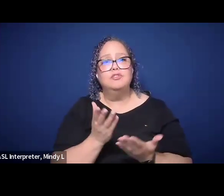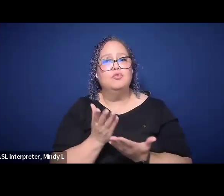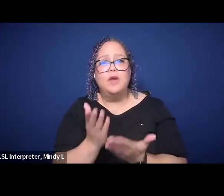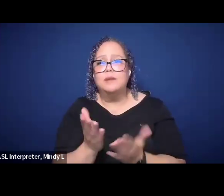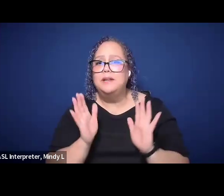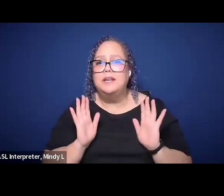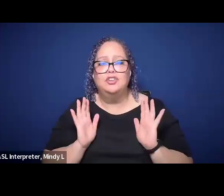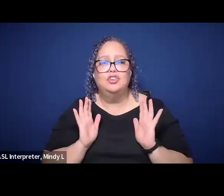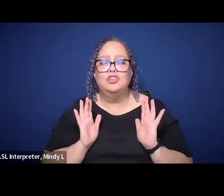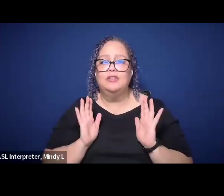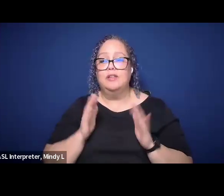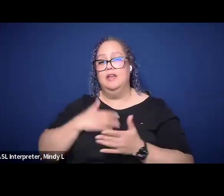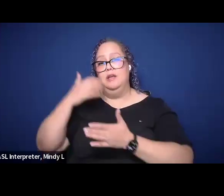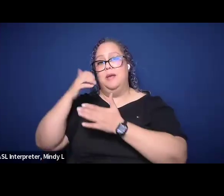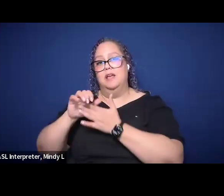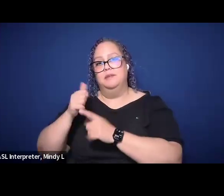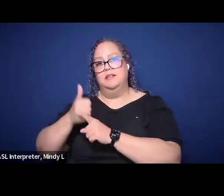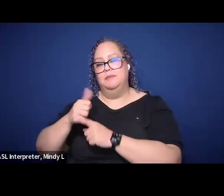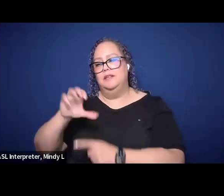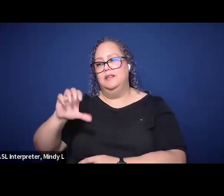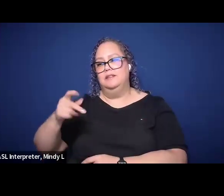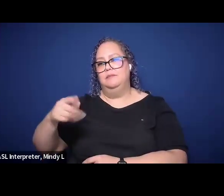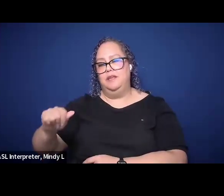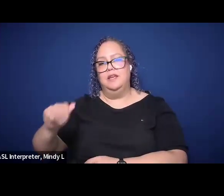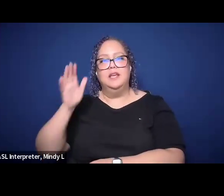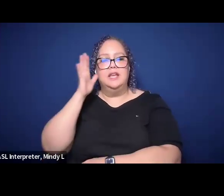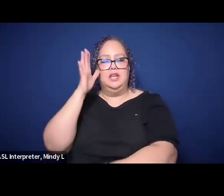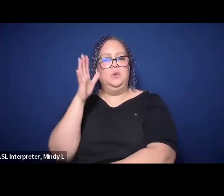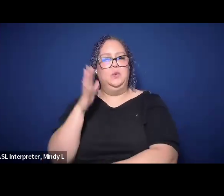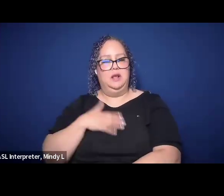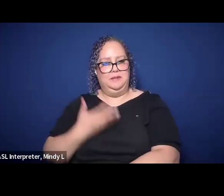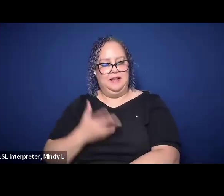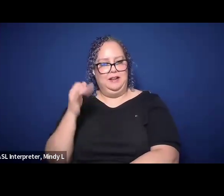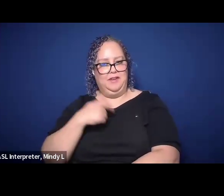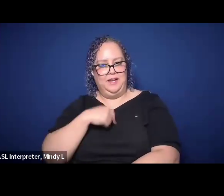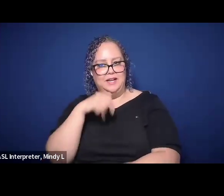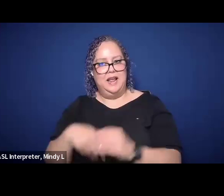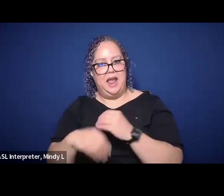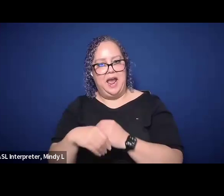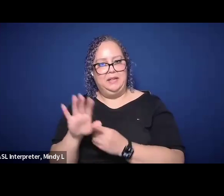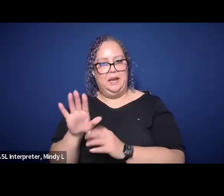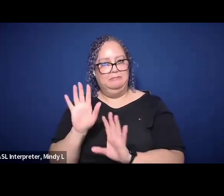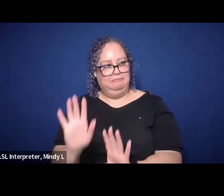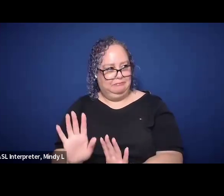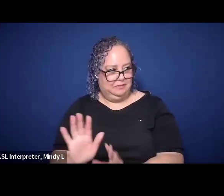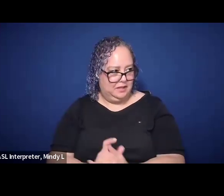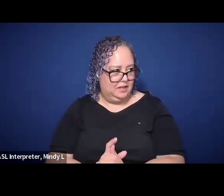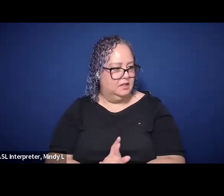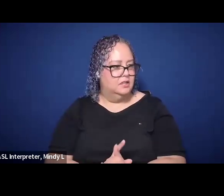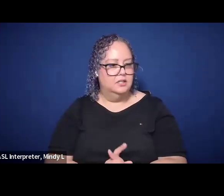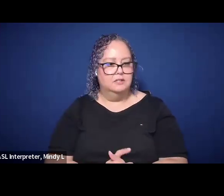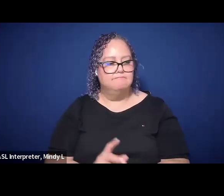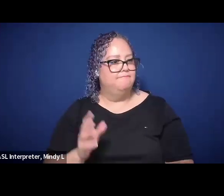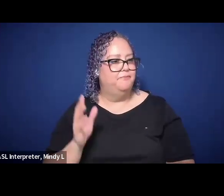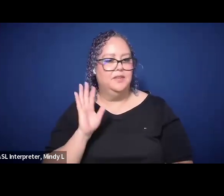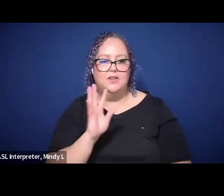say that my husband is a CPA and would be upset with me if I didn't put that caveat in there. Talk to your CPA about